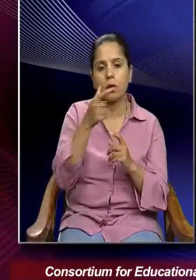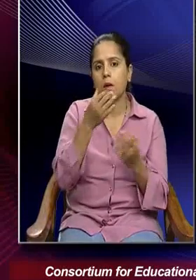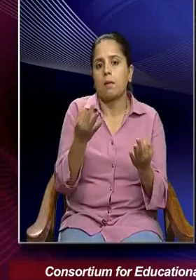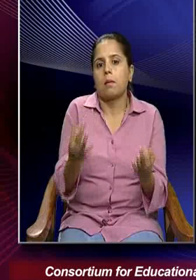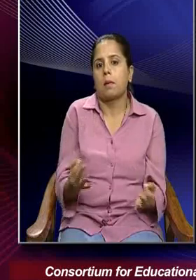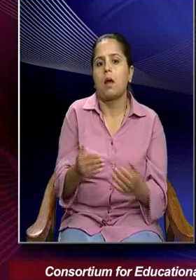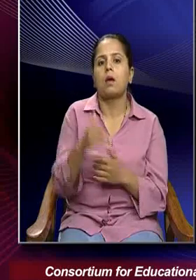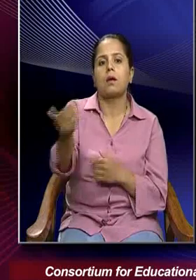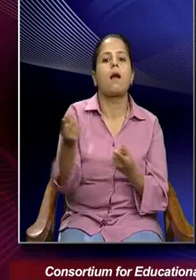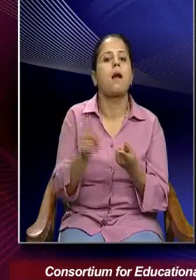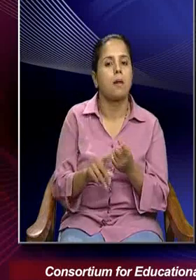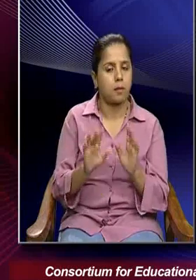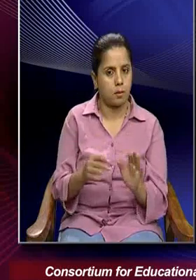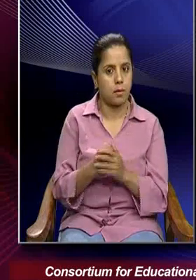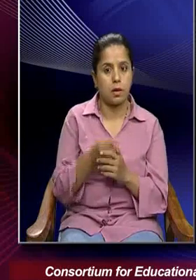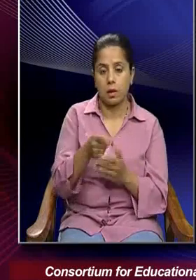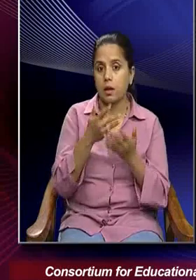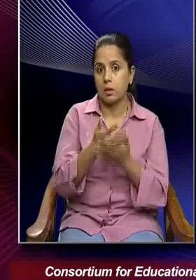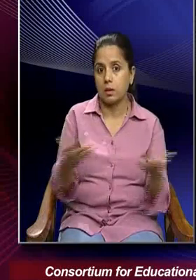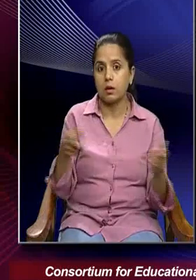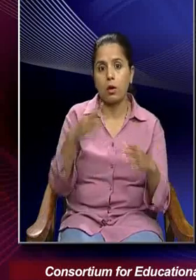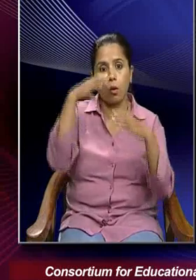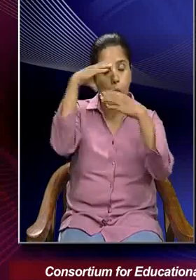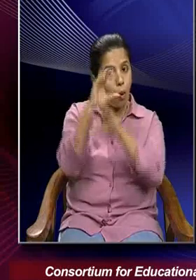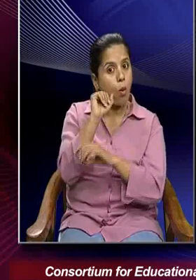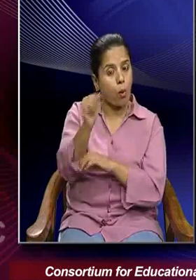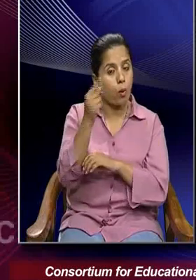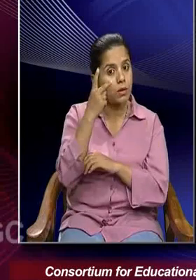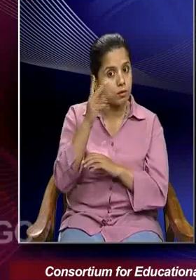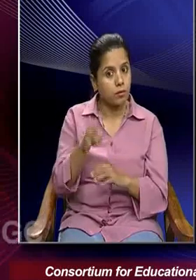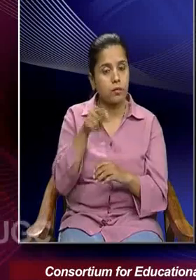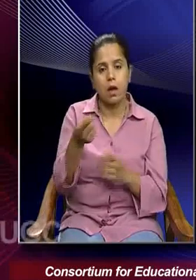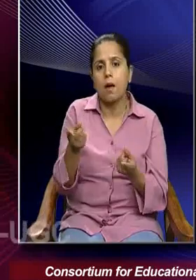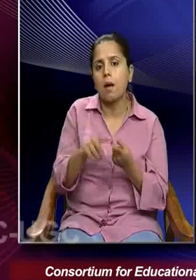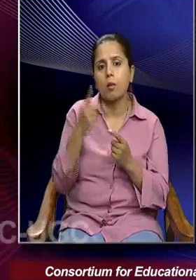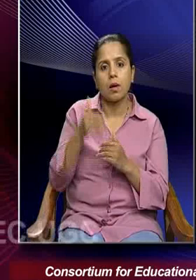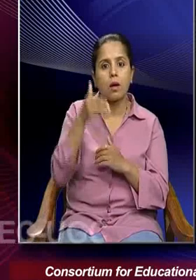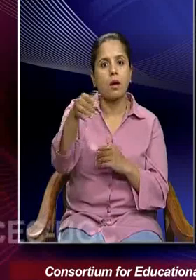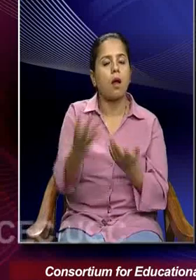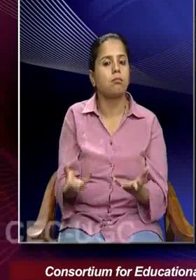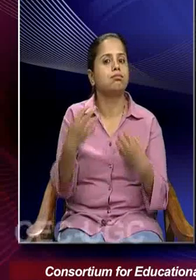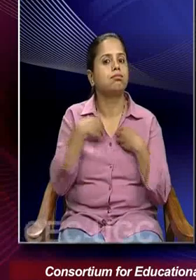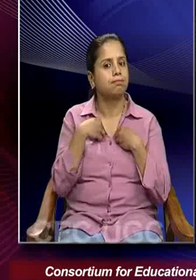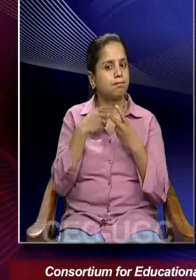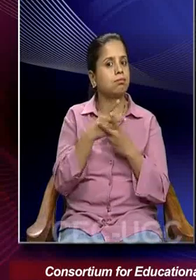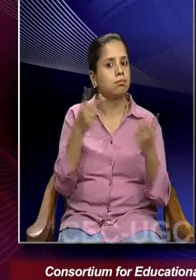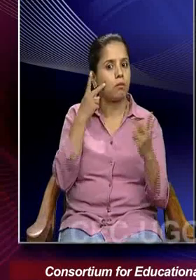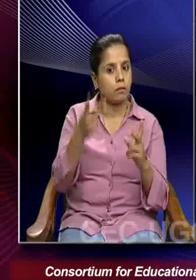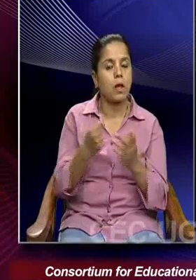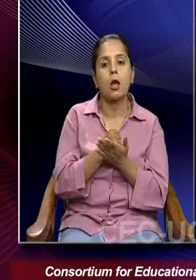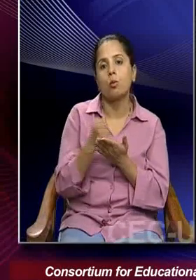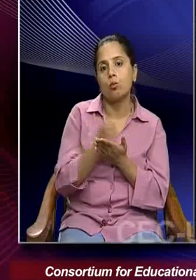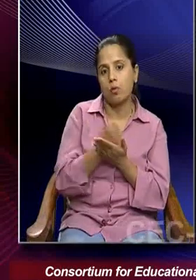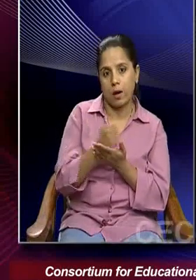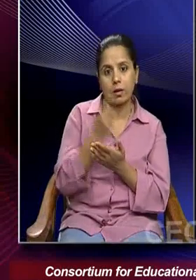meditation, where the object of concentration, it becomes absorbed and the